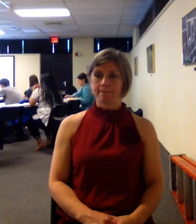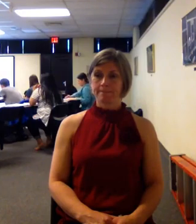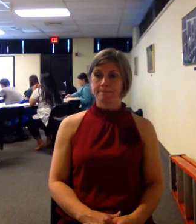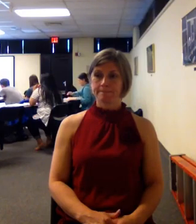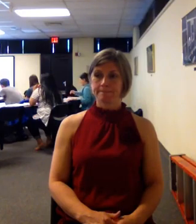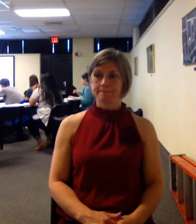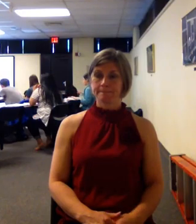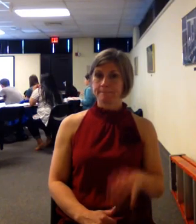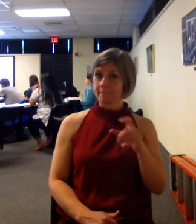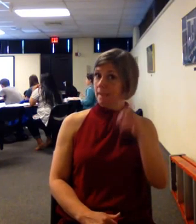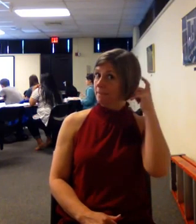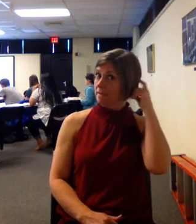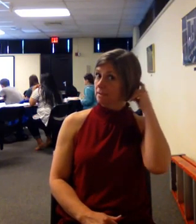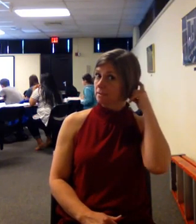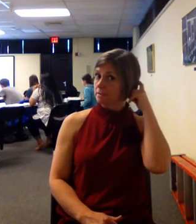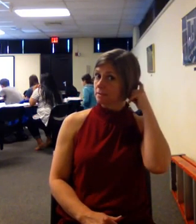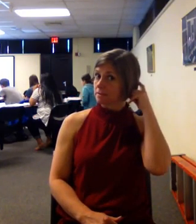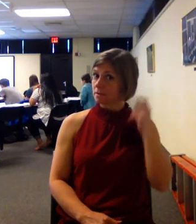Does that make sense?